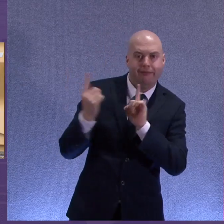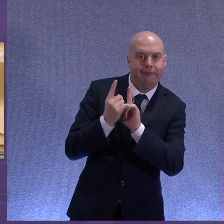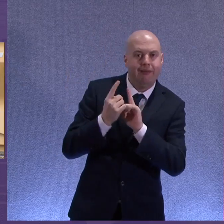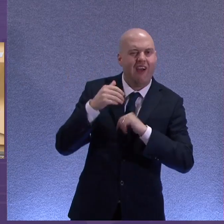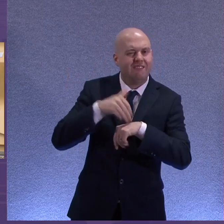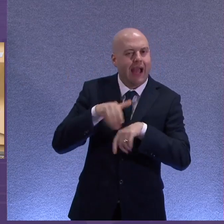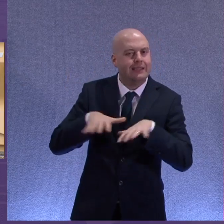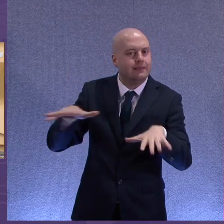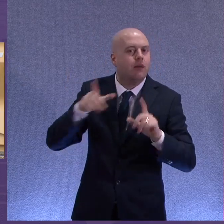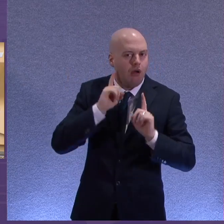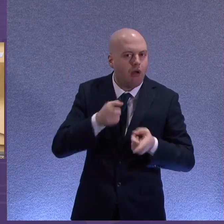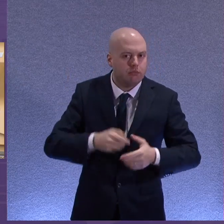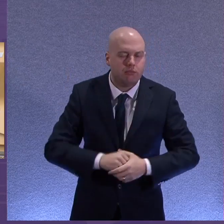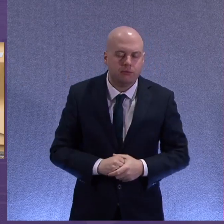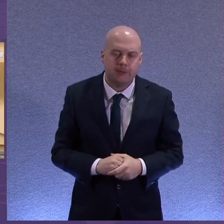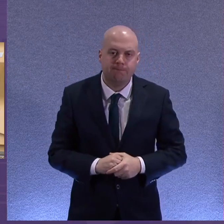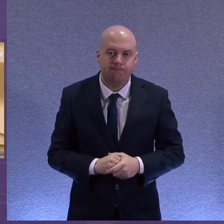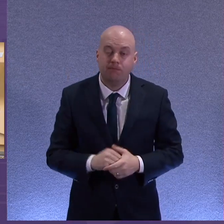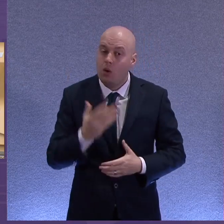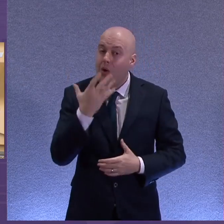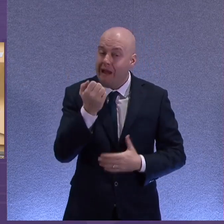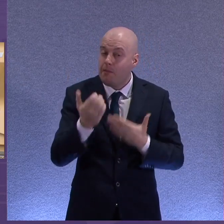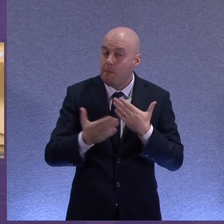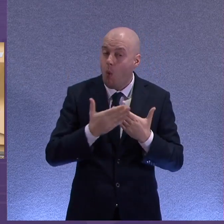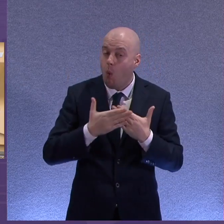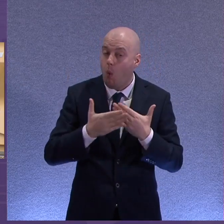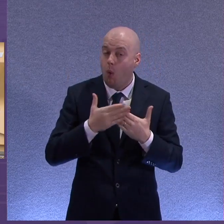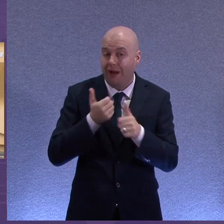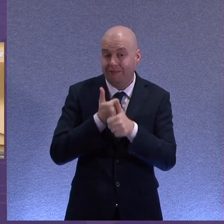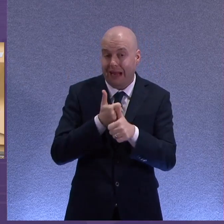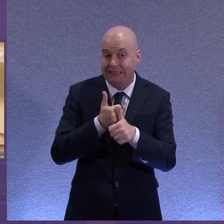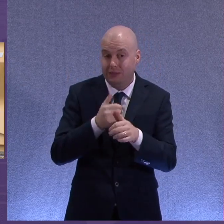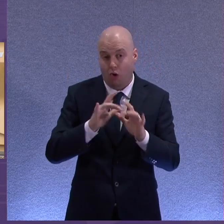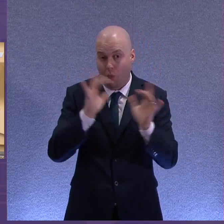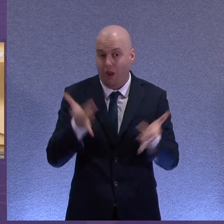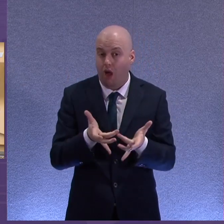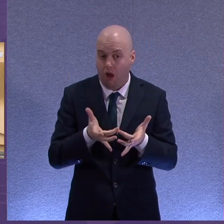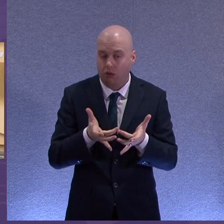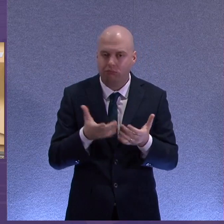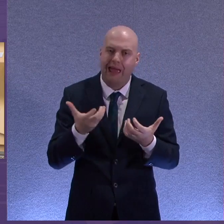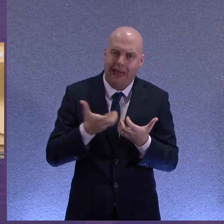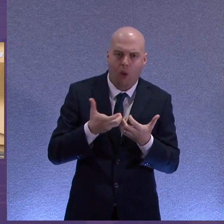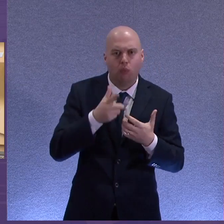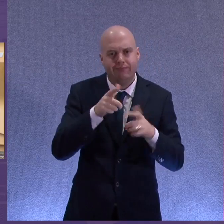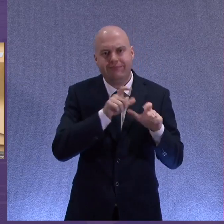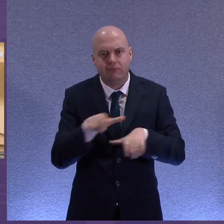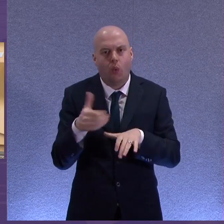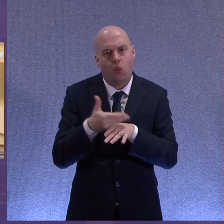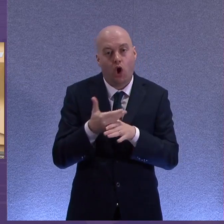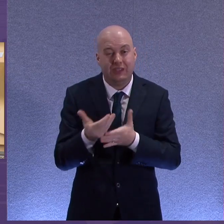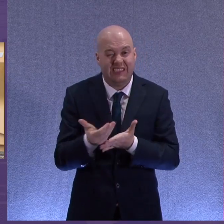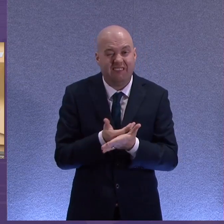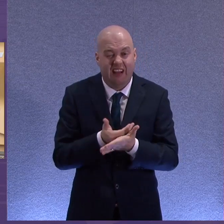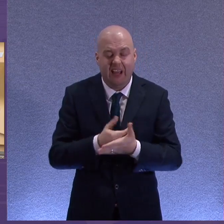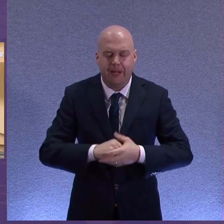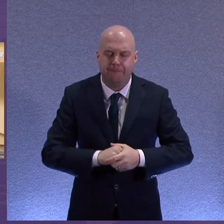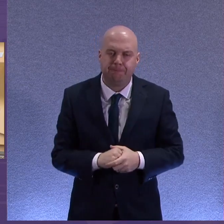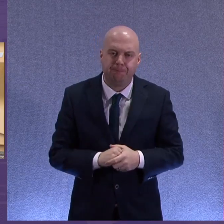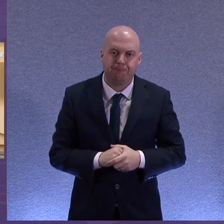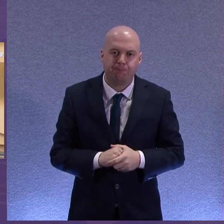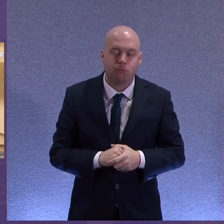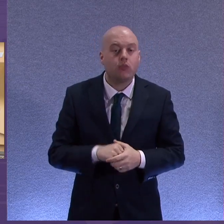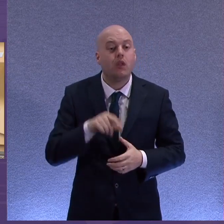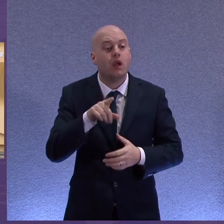advice available on readyscotland.org on how to do so safely. It will, of course, continue to be vital that local authorities put in